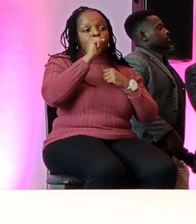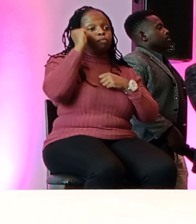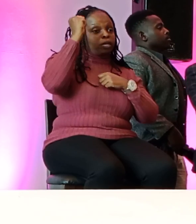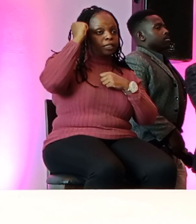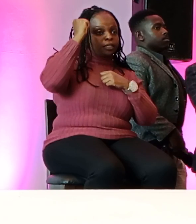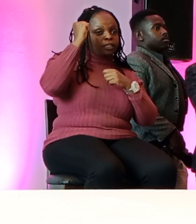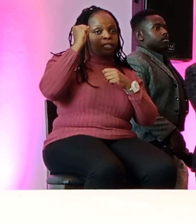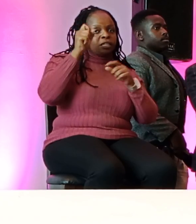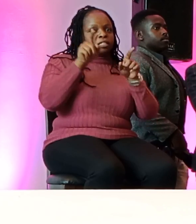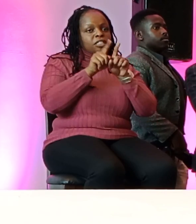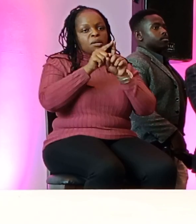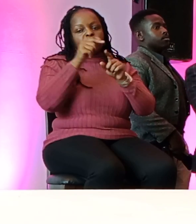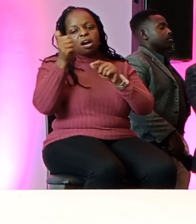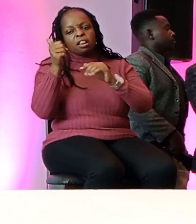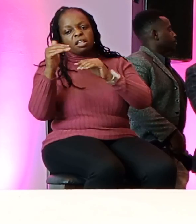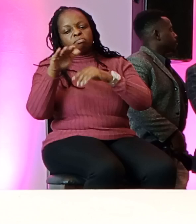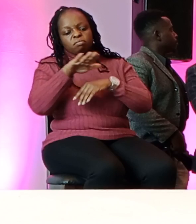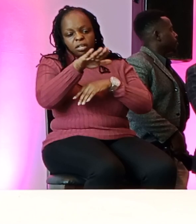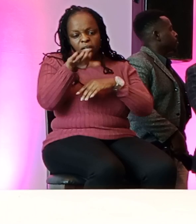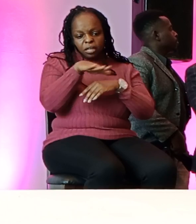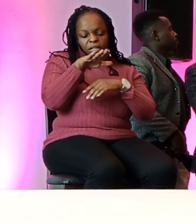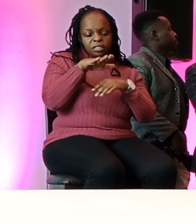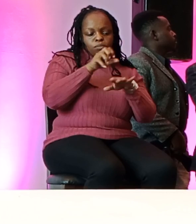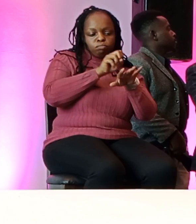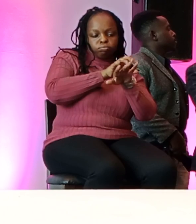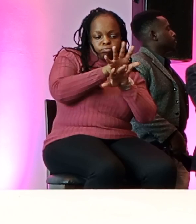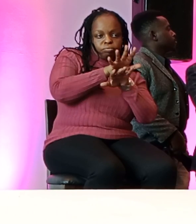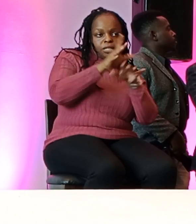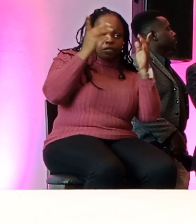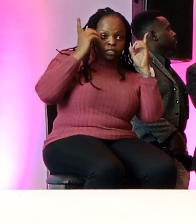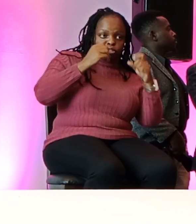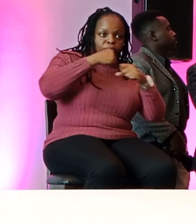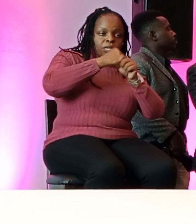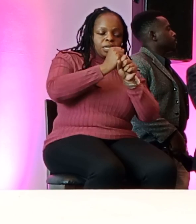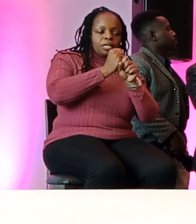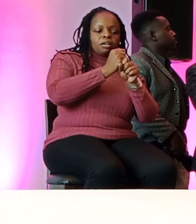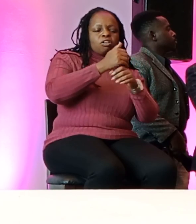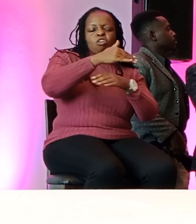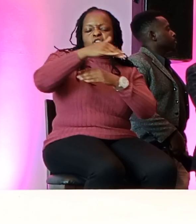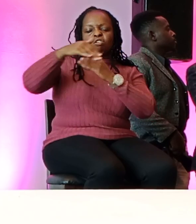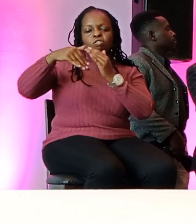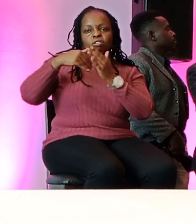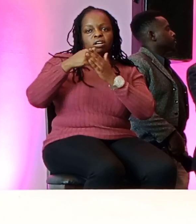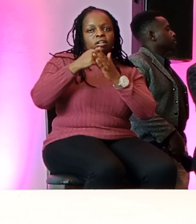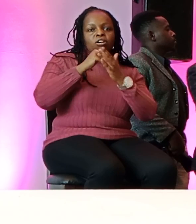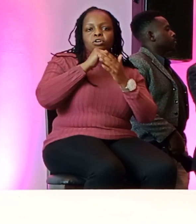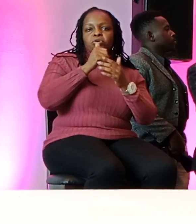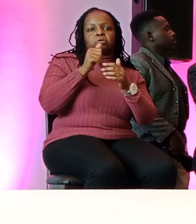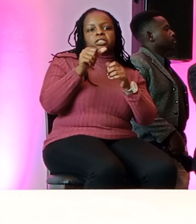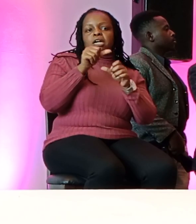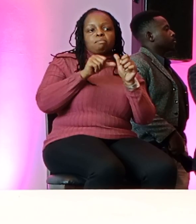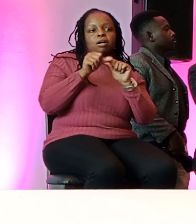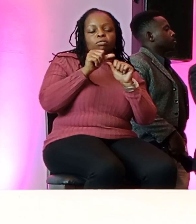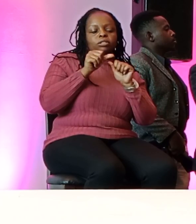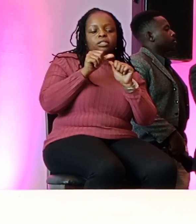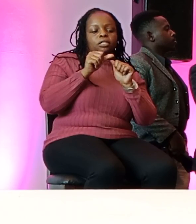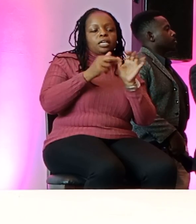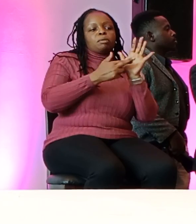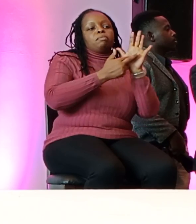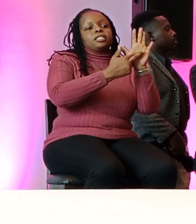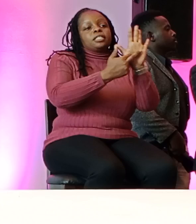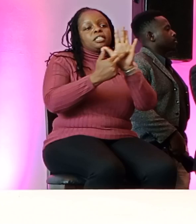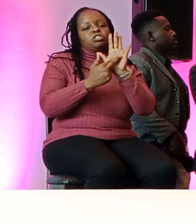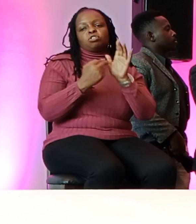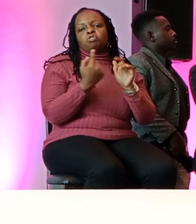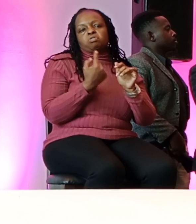other spheres of influence and decision-making across the board is not about